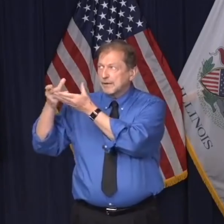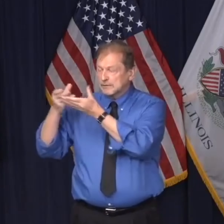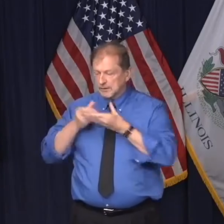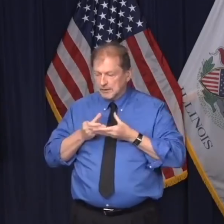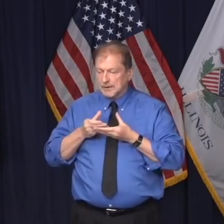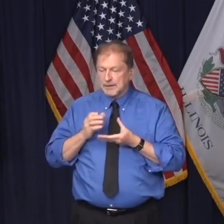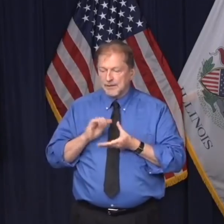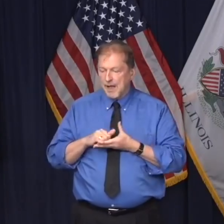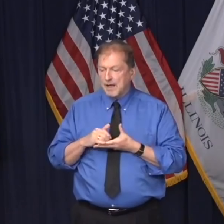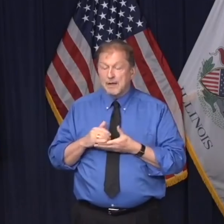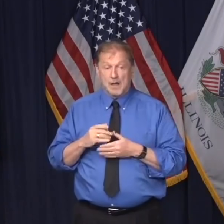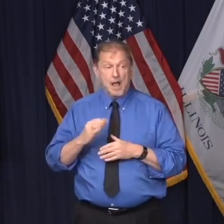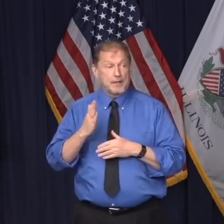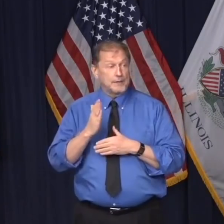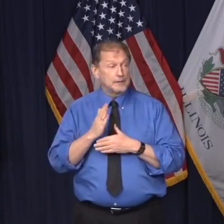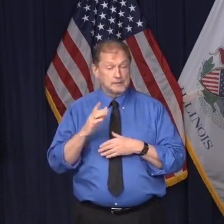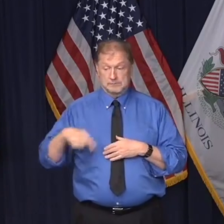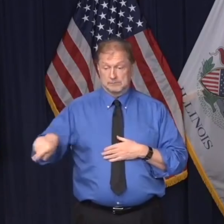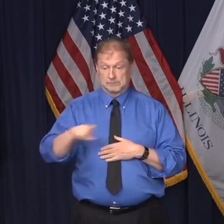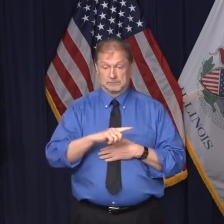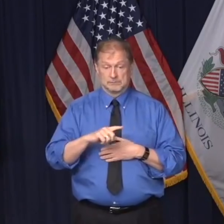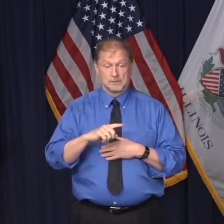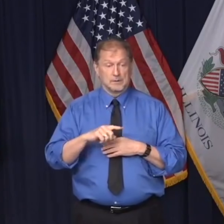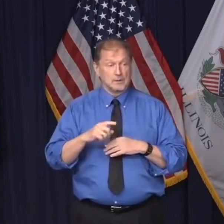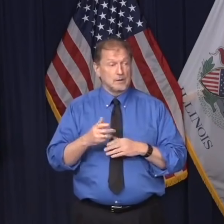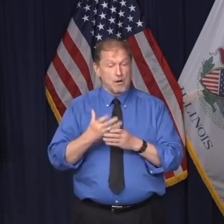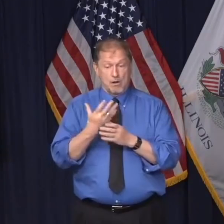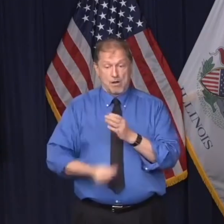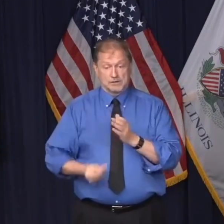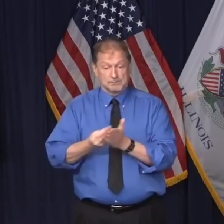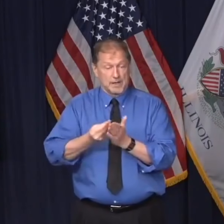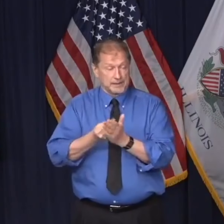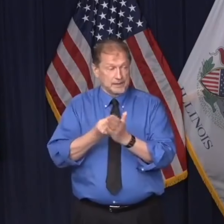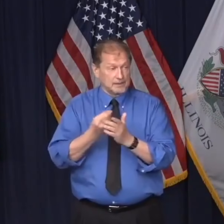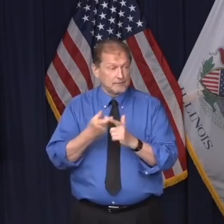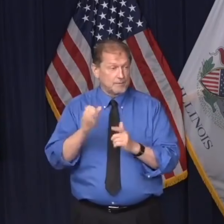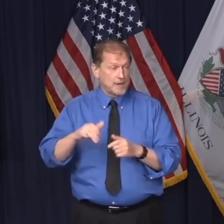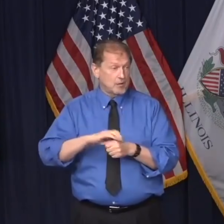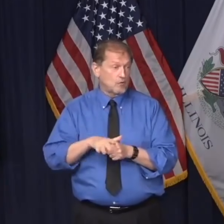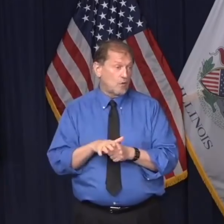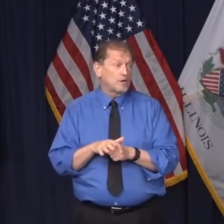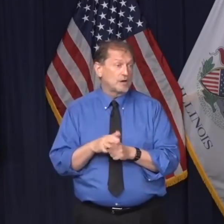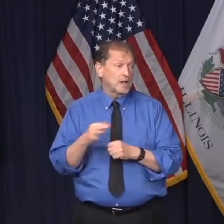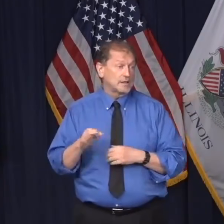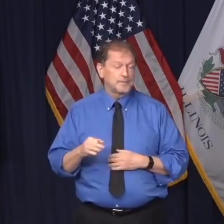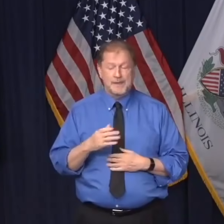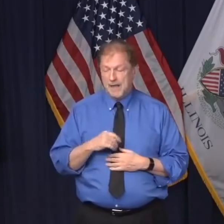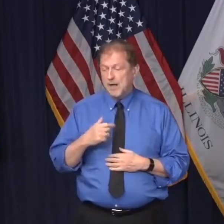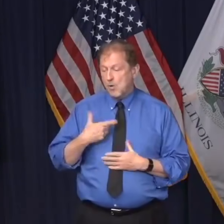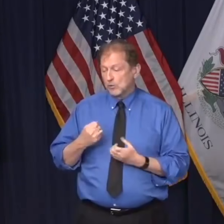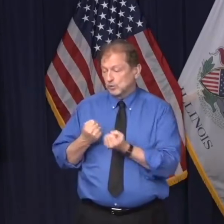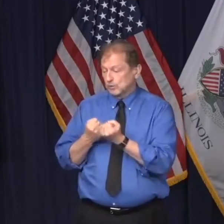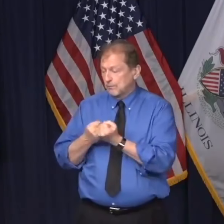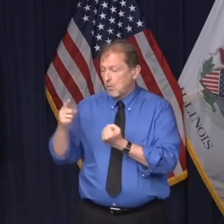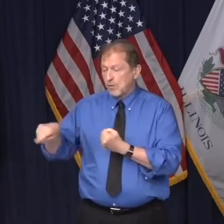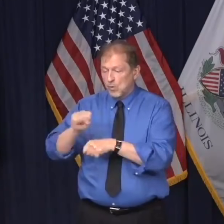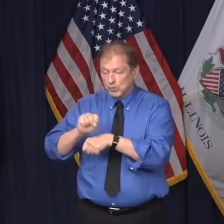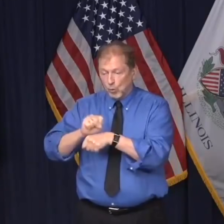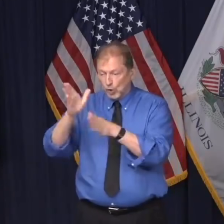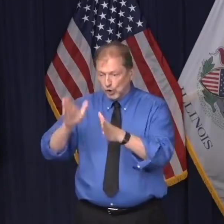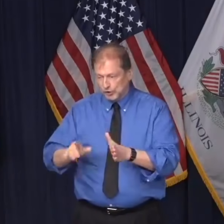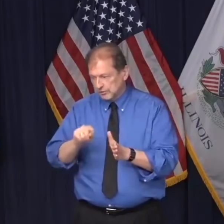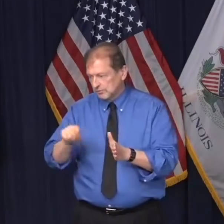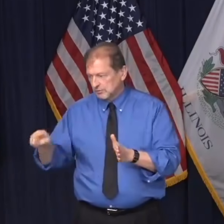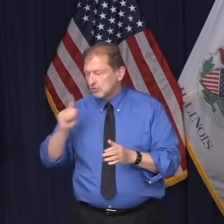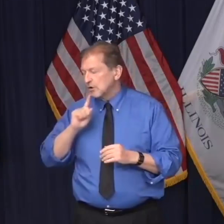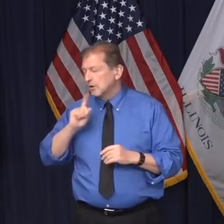know, the loss of revenues in the state that's come from coronavirus. And I do believe that we should be looking at how to support the people who have been